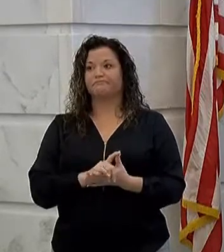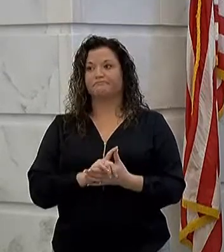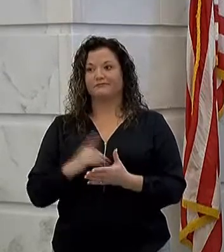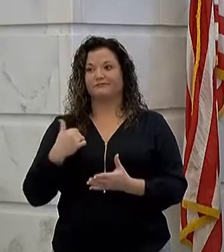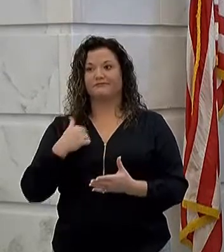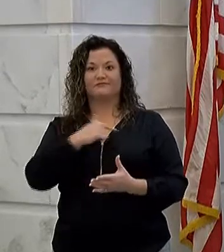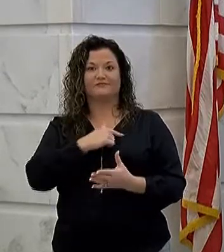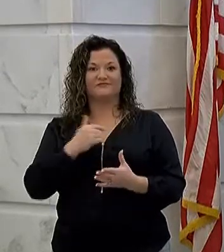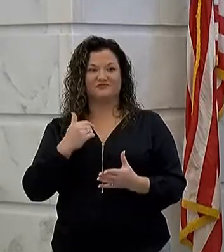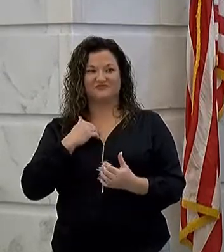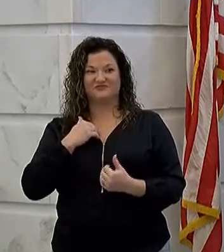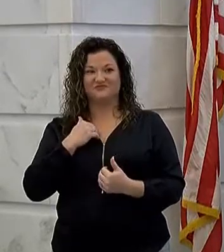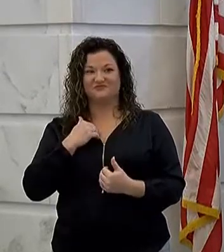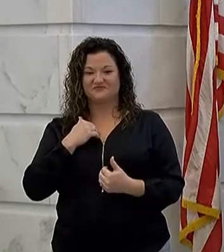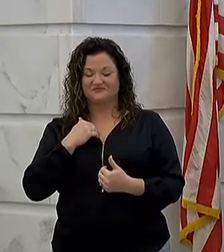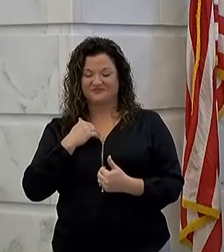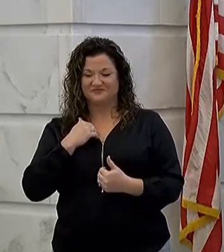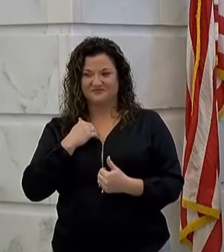got